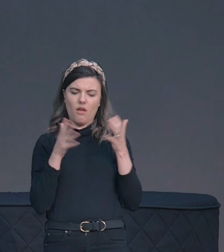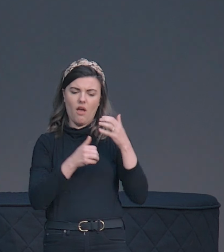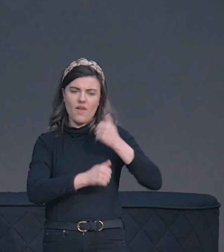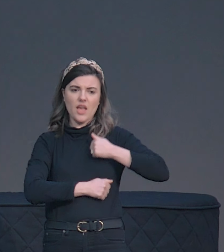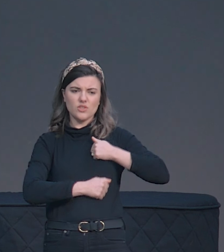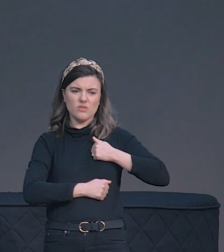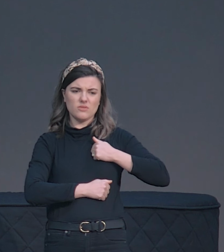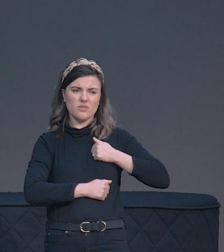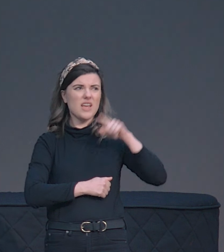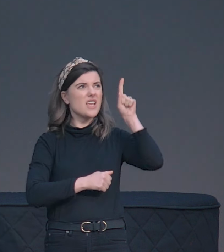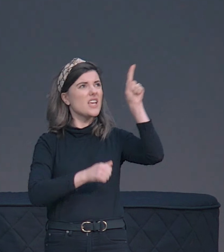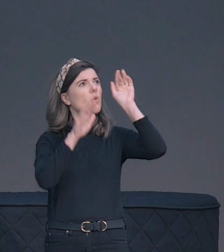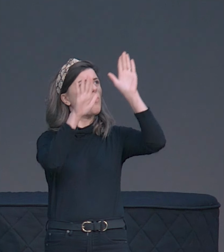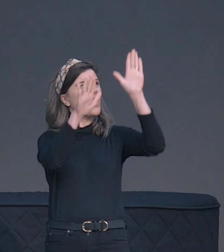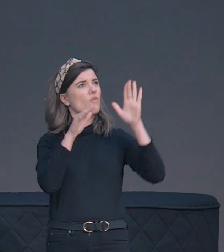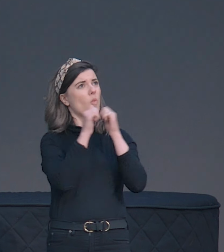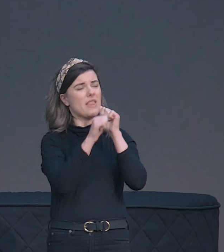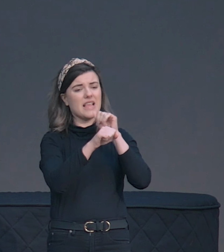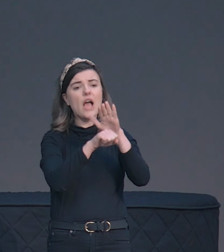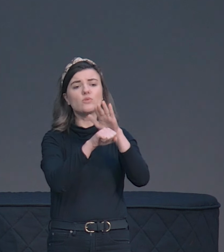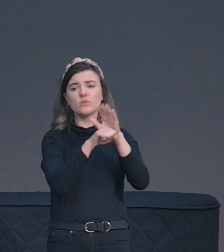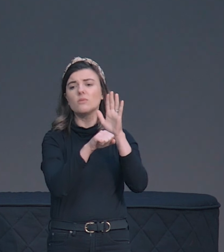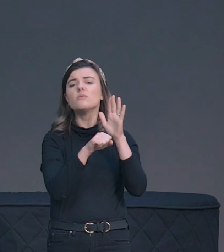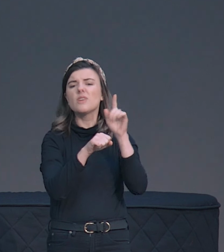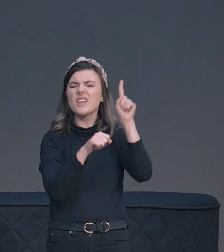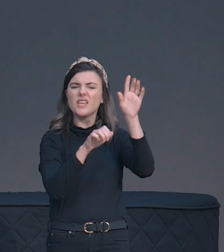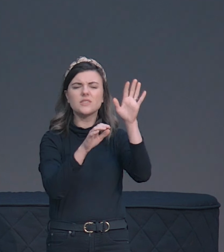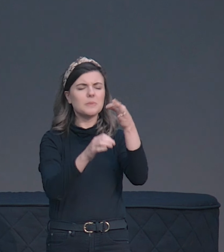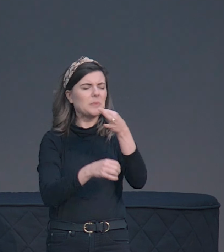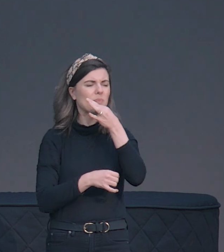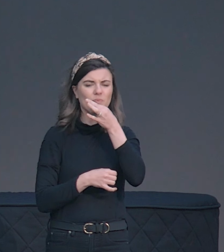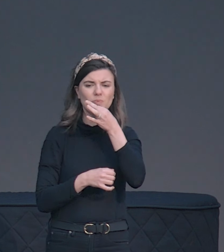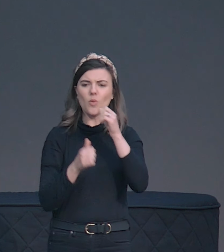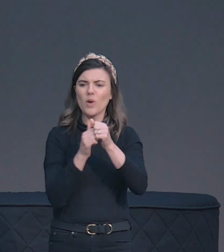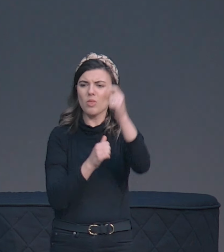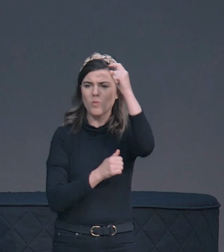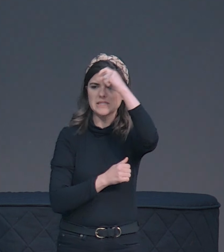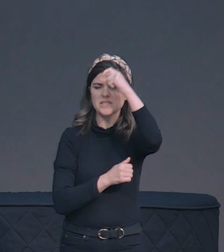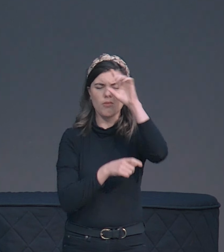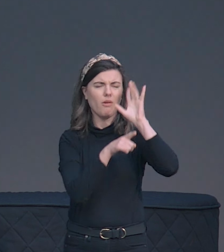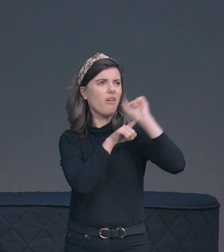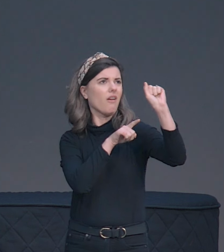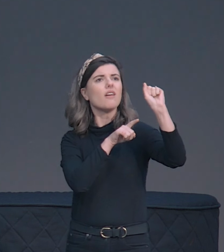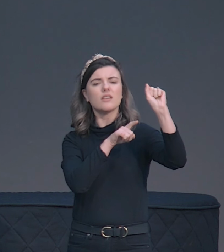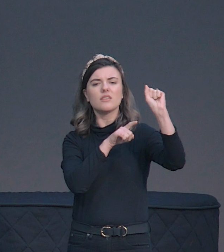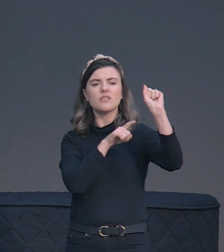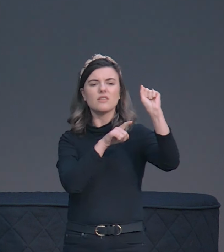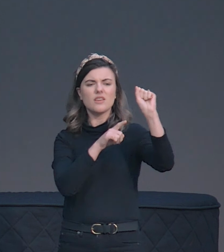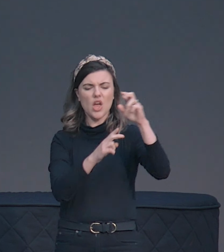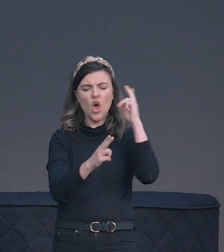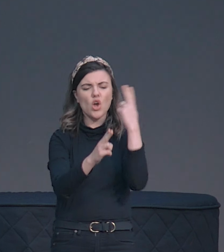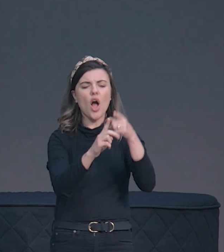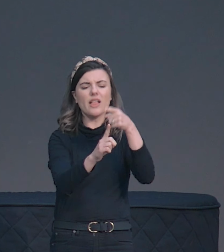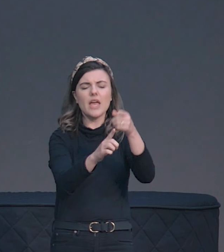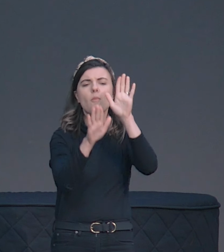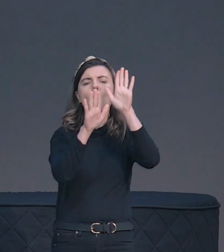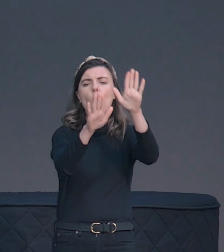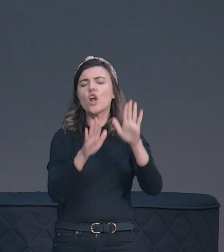Wonderful In Counsel And Excellent In Wisdom He Will Be Called Wonderful